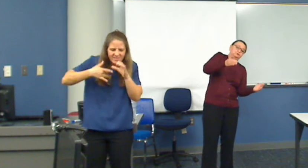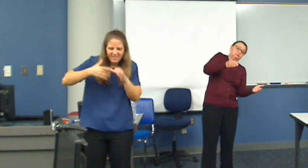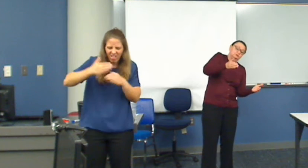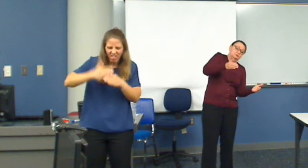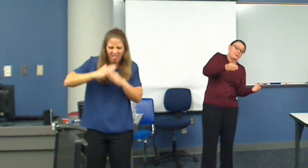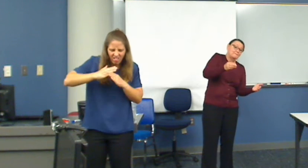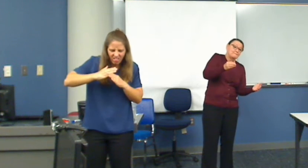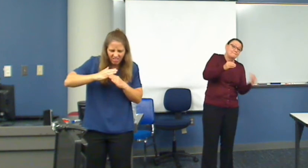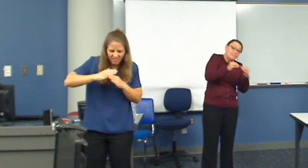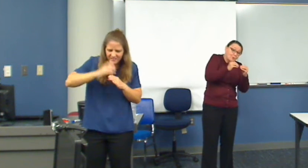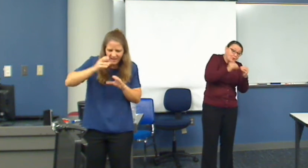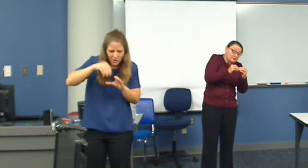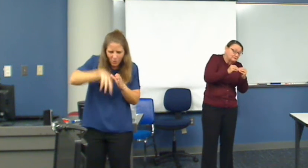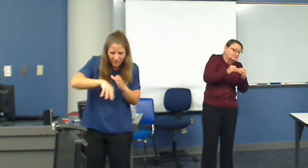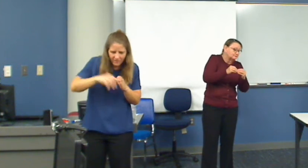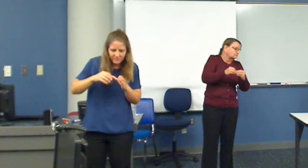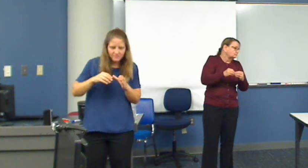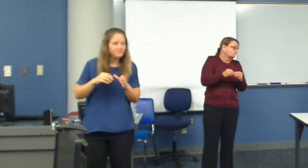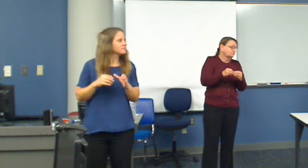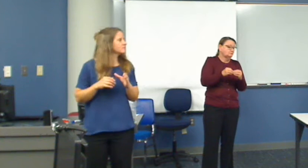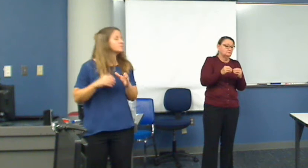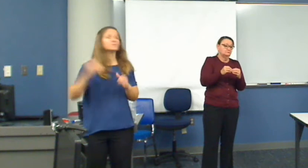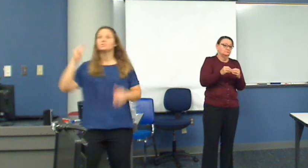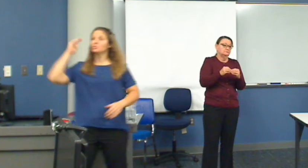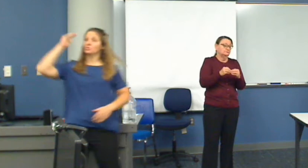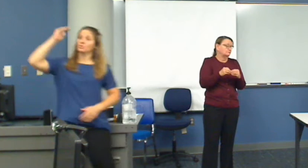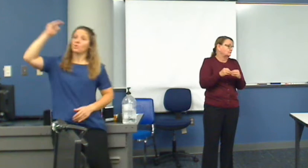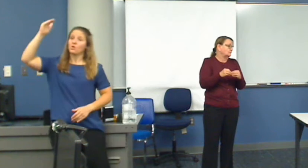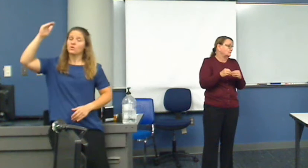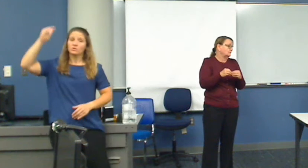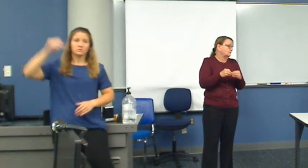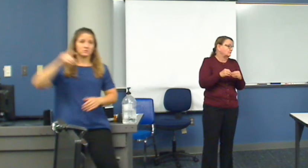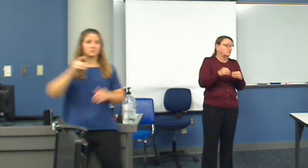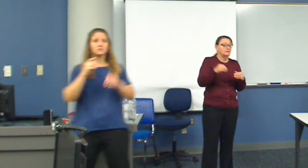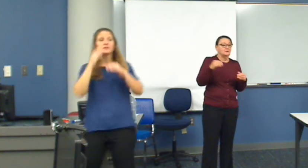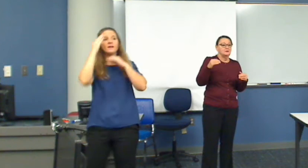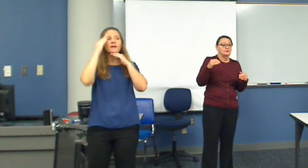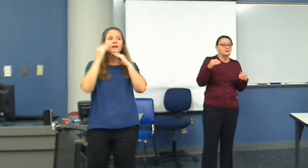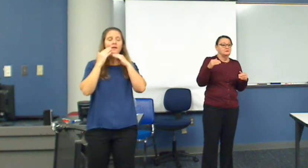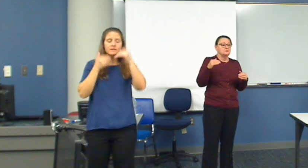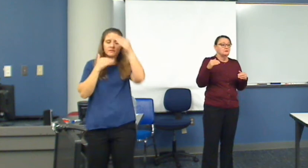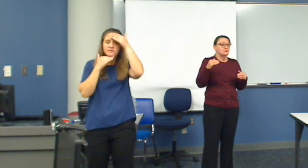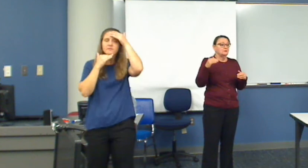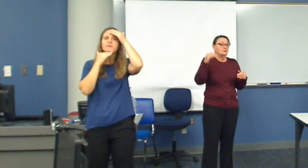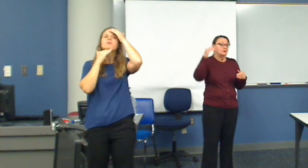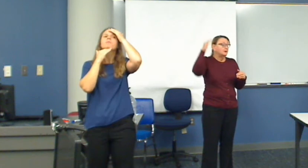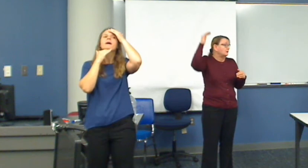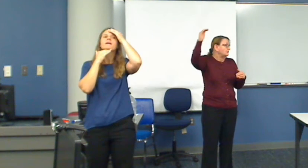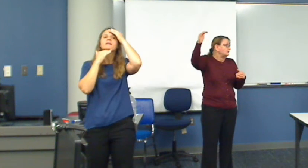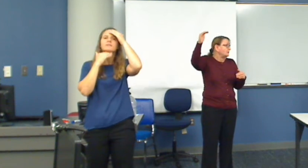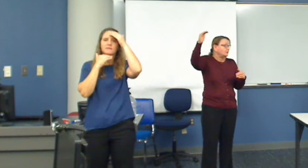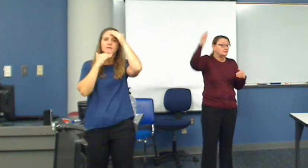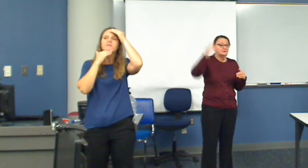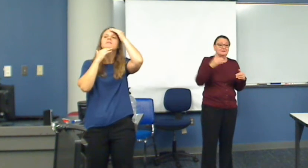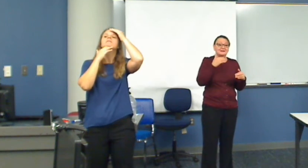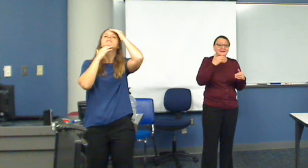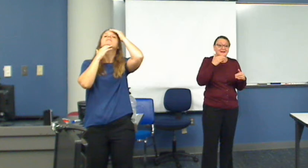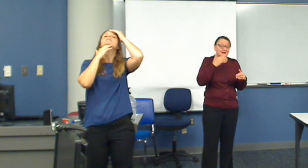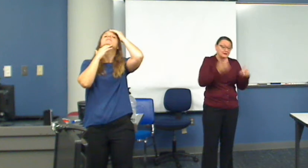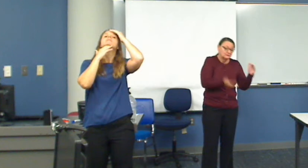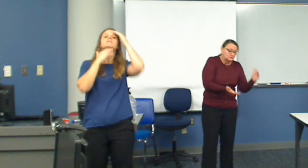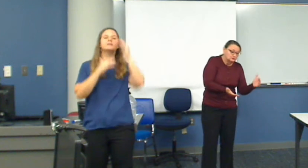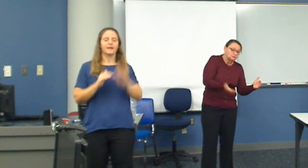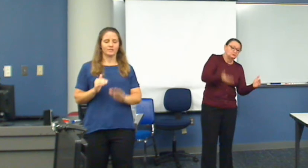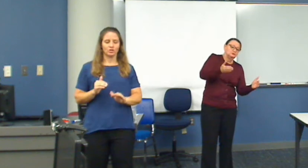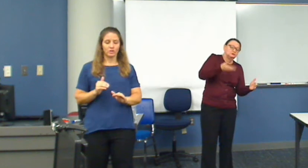it too far. So on an adult victim, we want to tilt it back as far as you can. Okay? And a child, a little